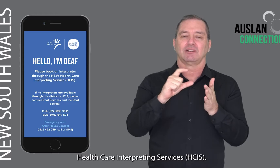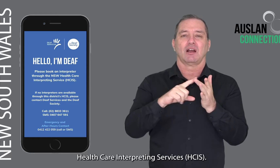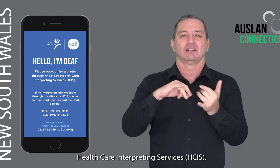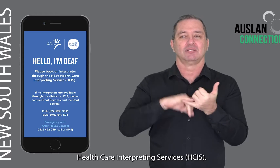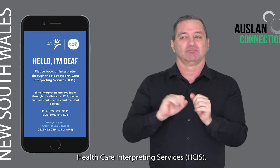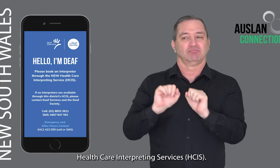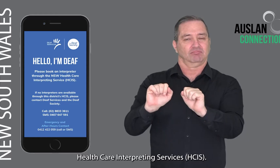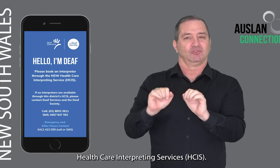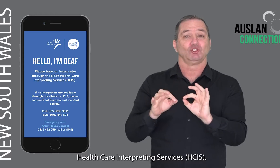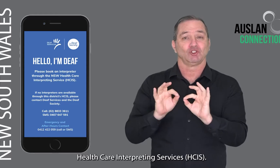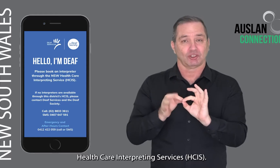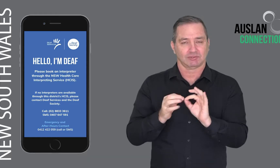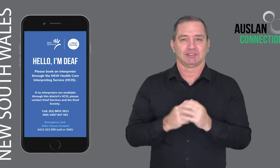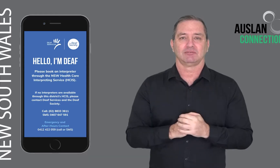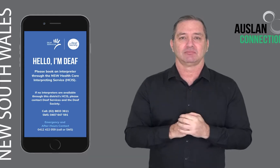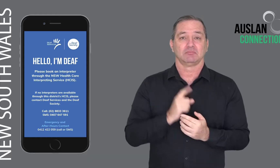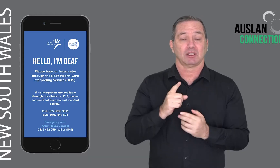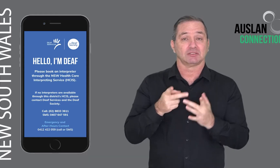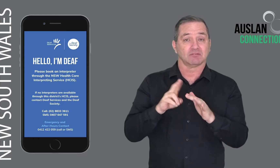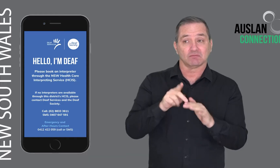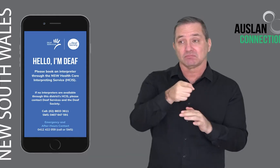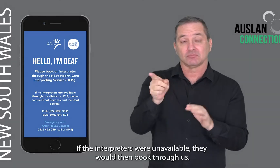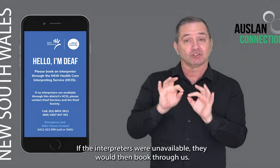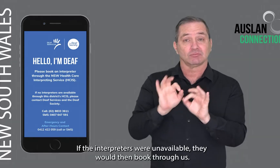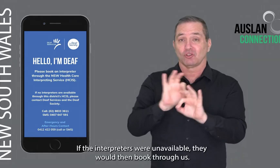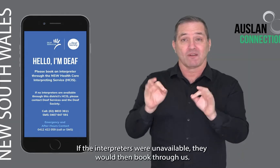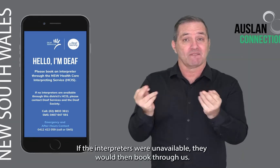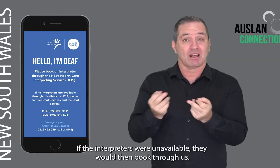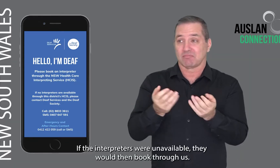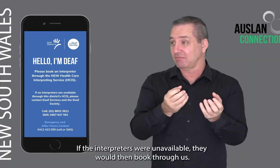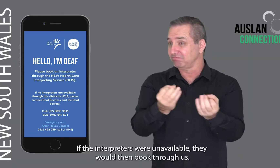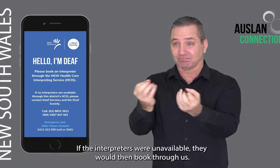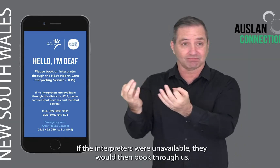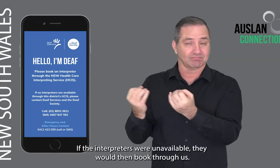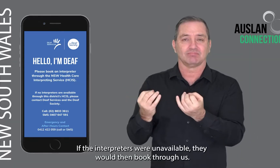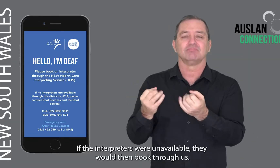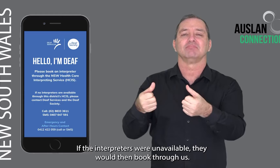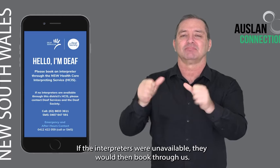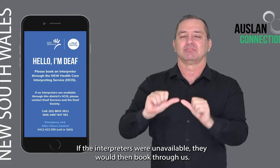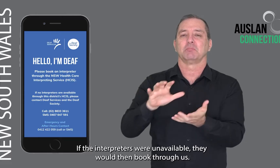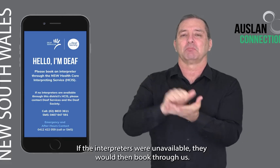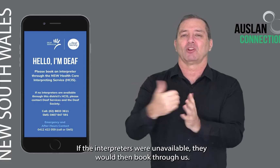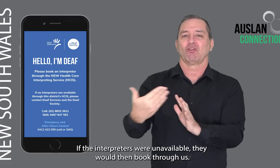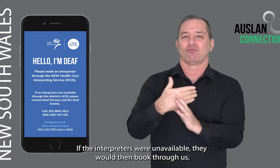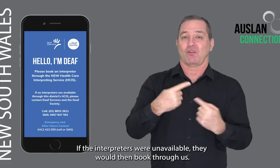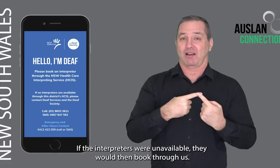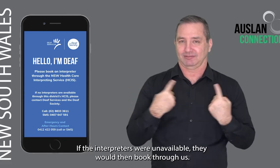HCIS, Healthcare Interpreting Services. If the interpreters were unavailable, they would then book through